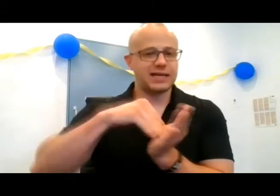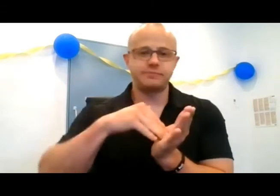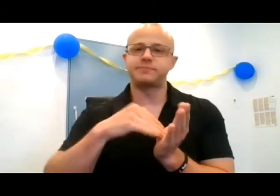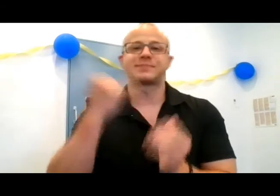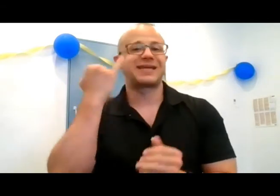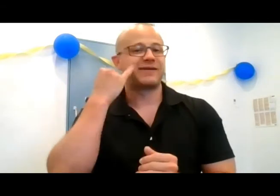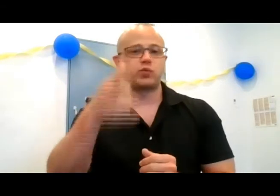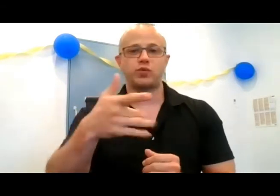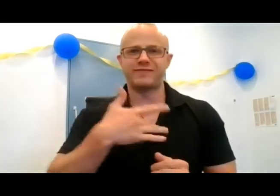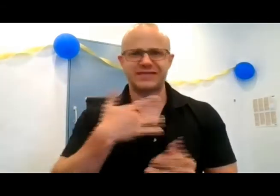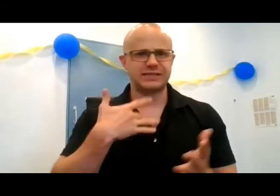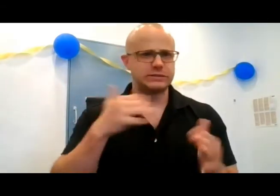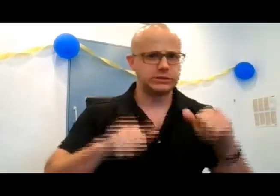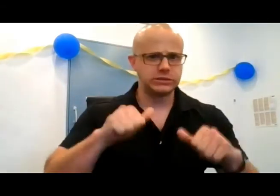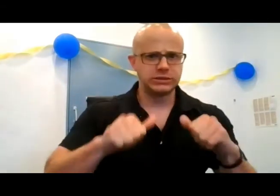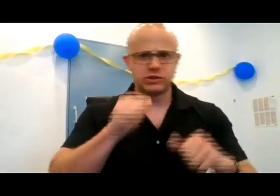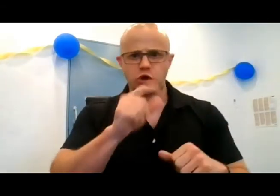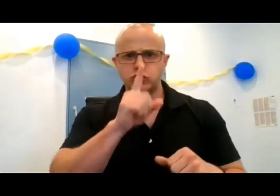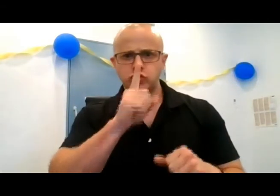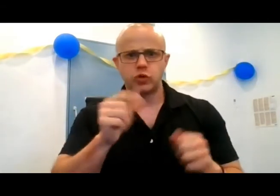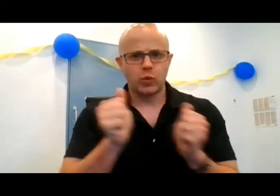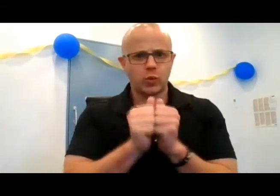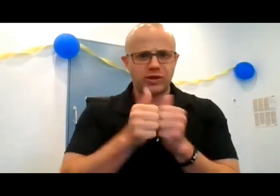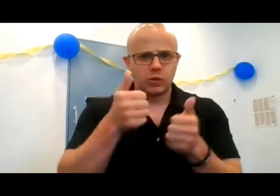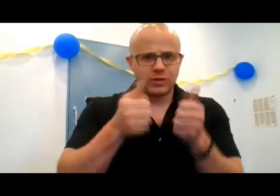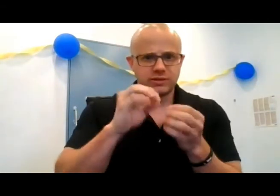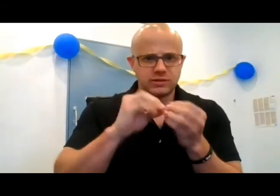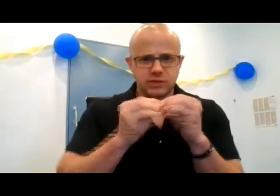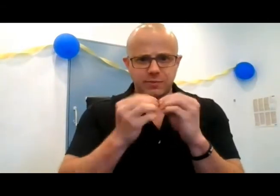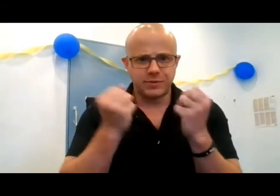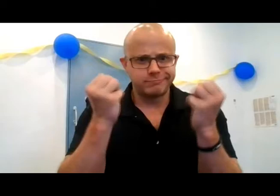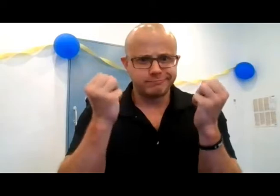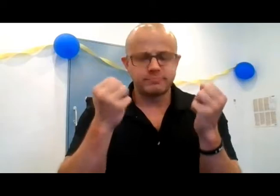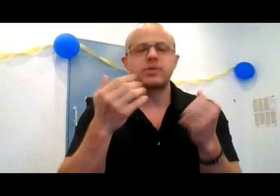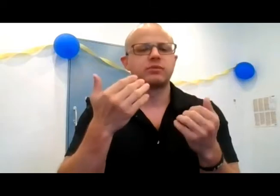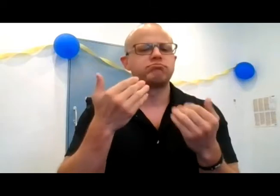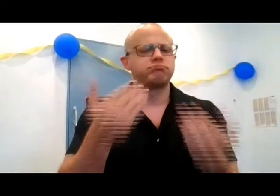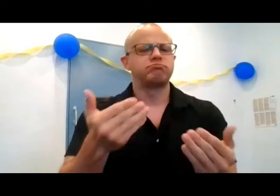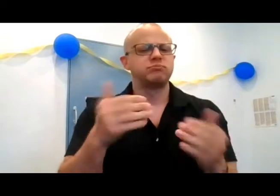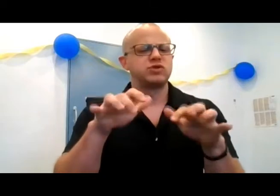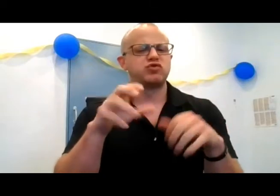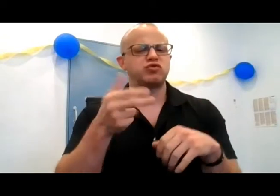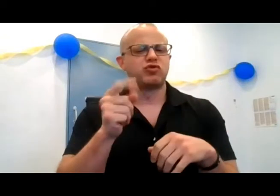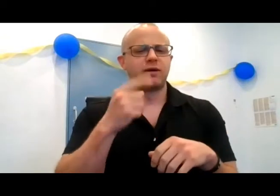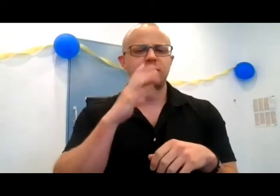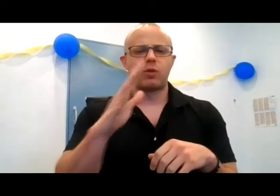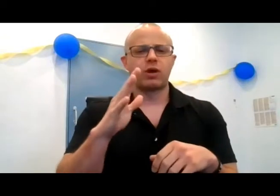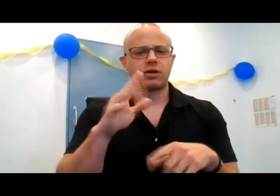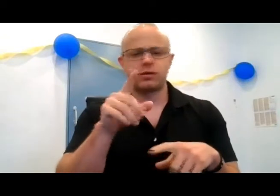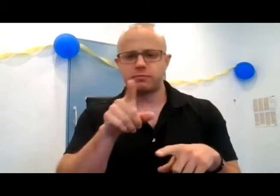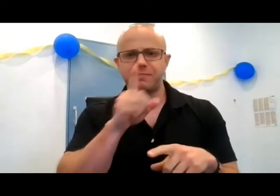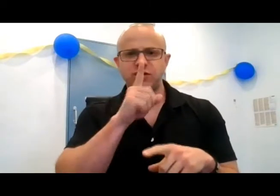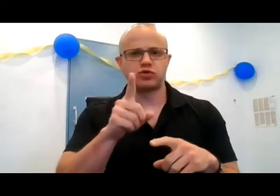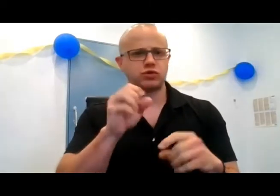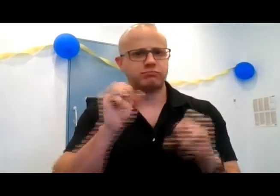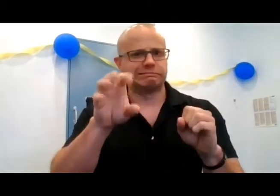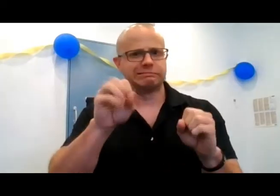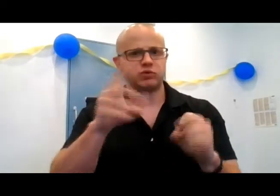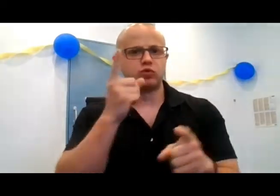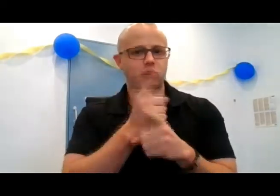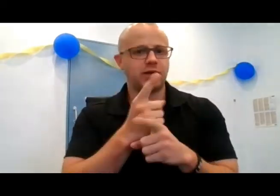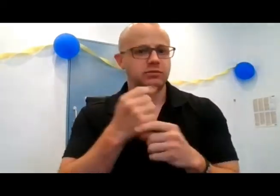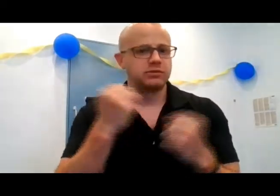20. Again, if you feel like you're not sure about a specific number, please write it